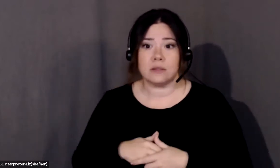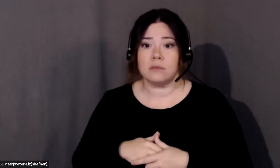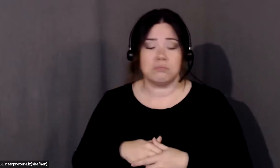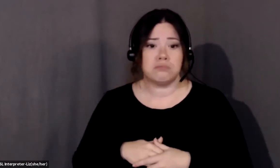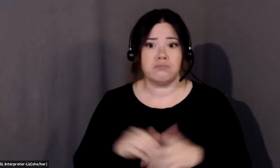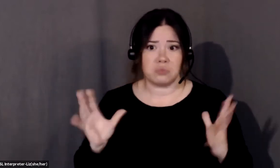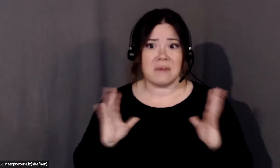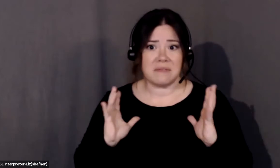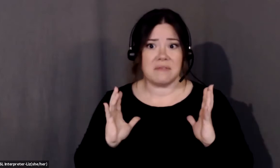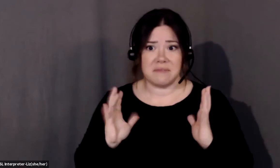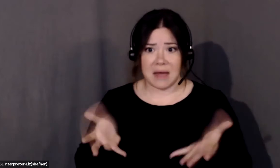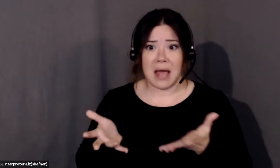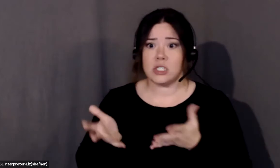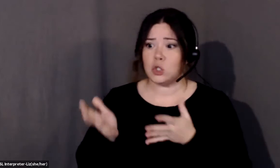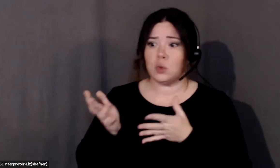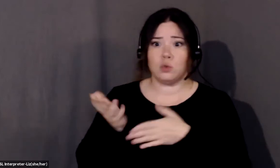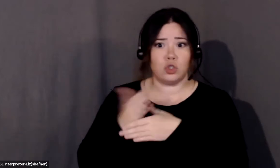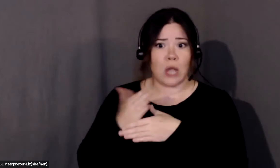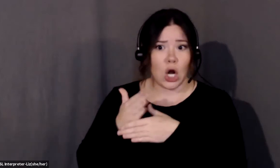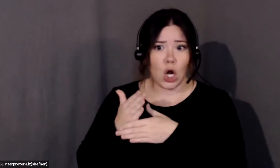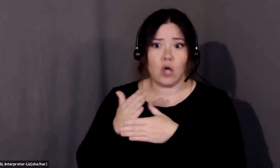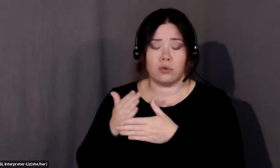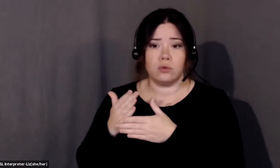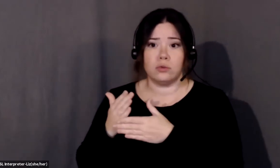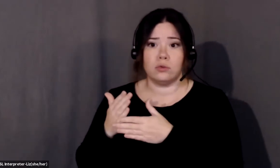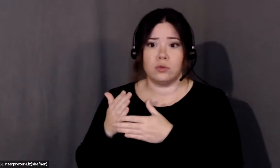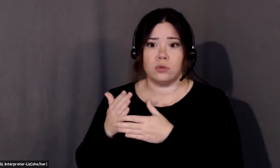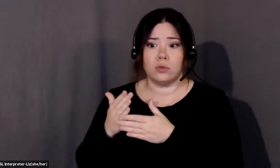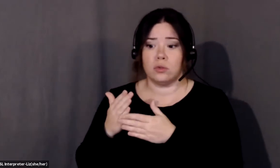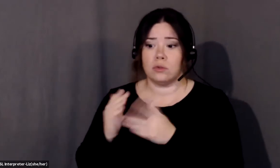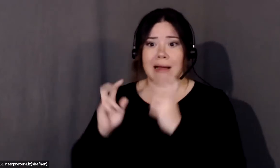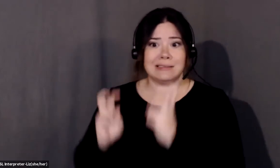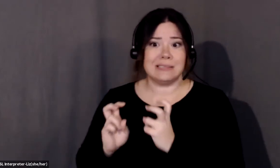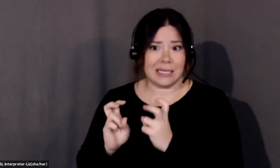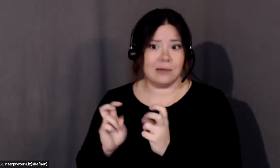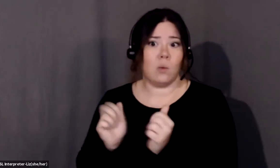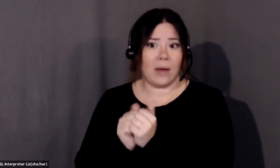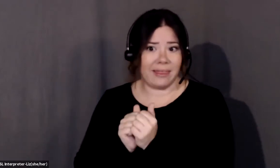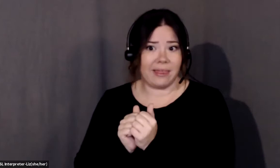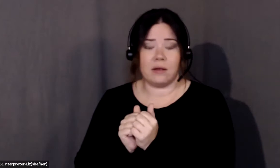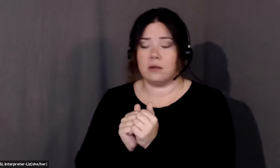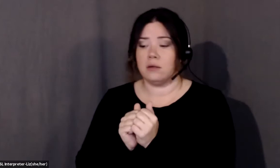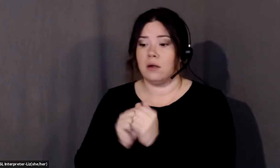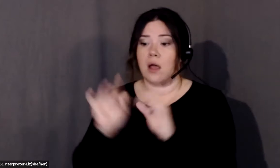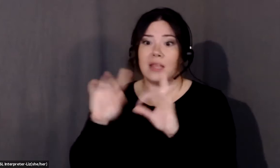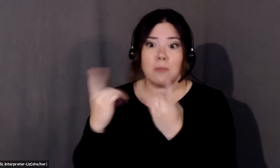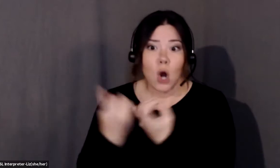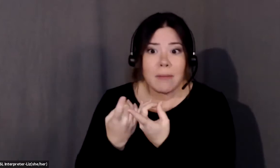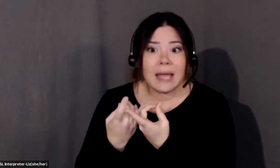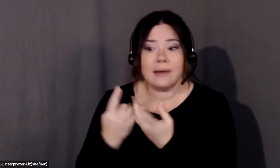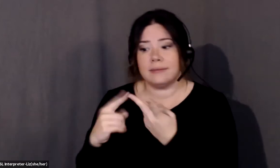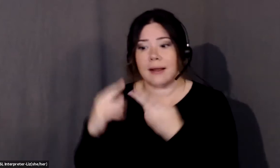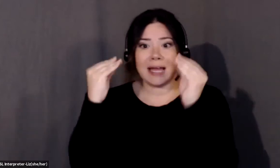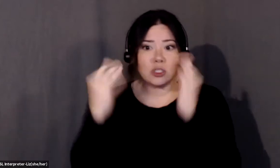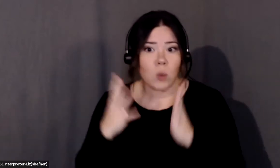perfectly fine to share this guide and sit down and go through it with the department or the instructor